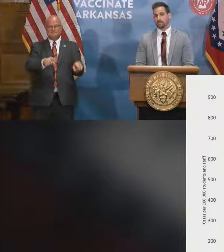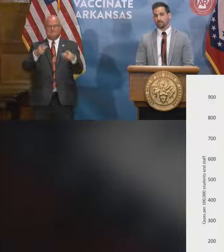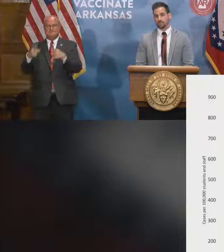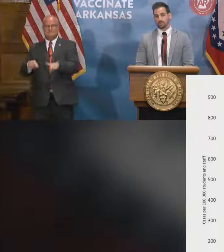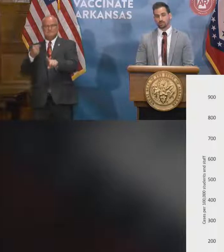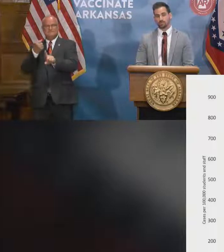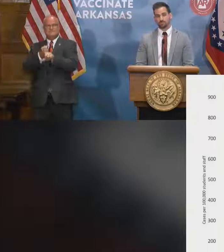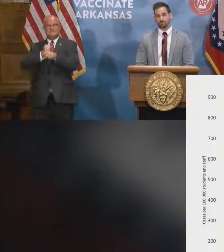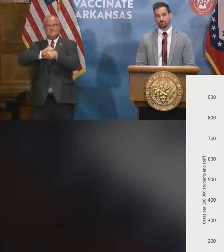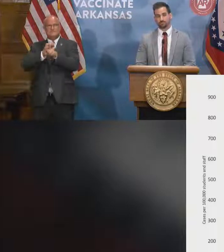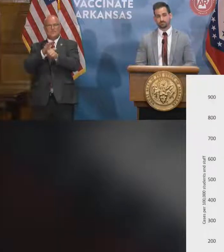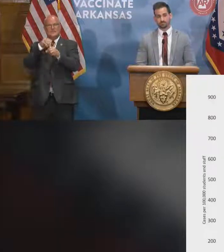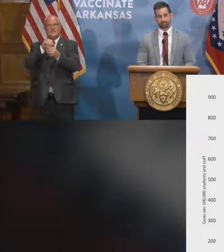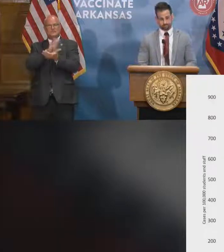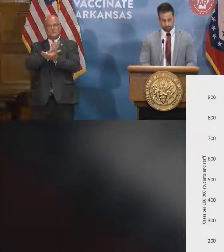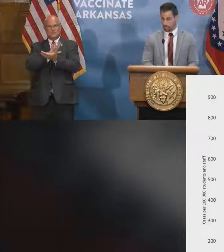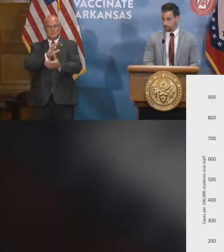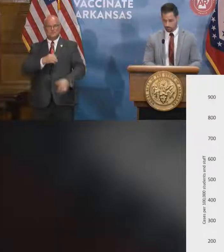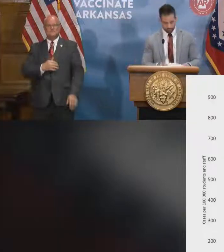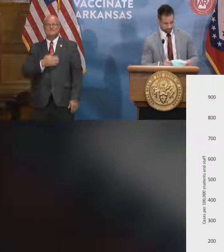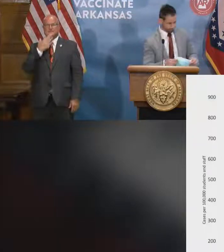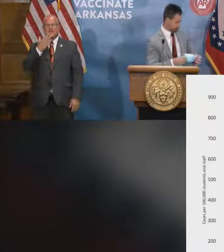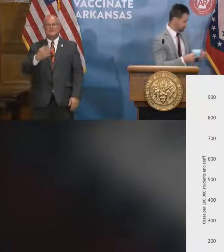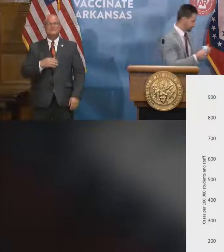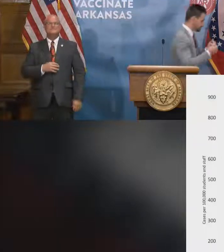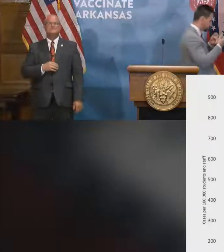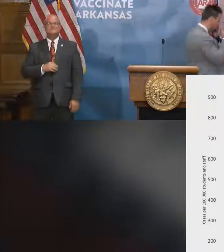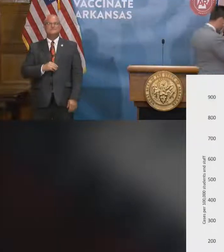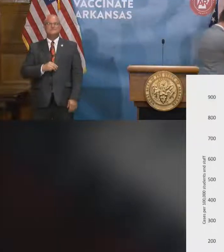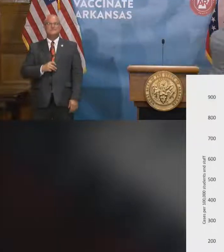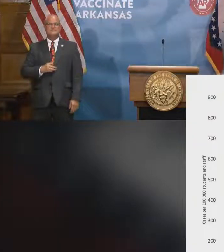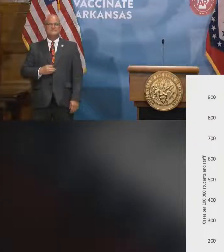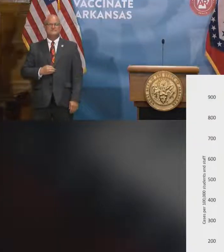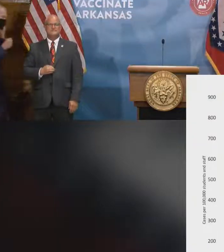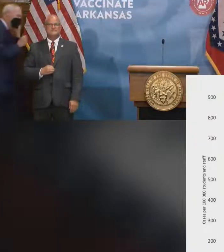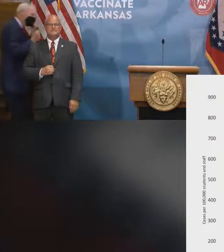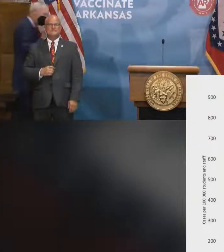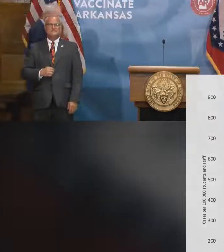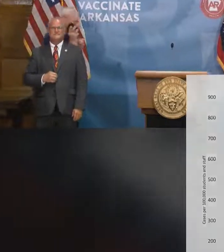of COVID-19 in our schools. Thank you.